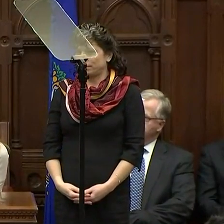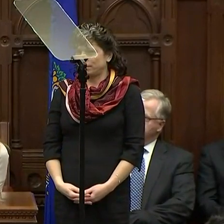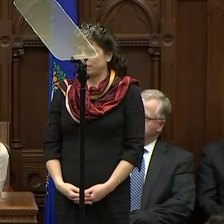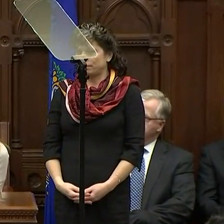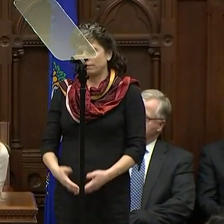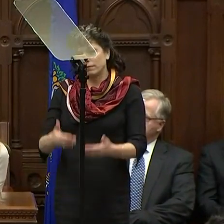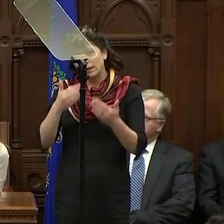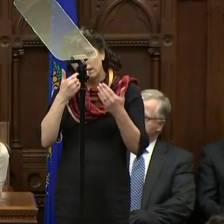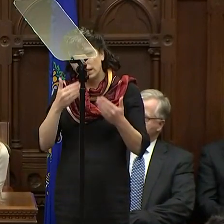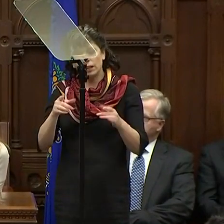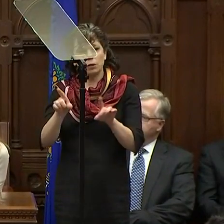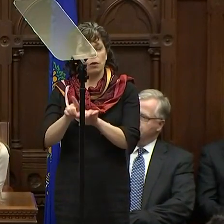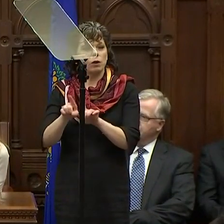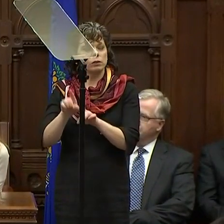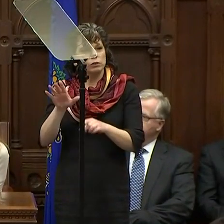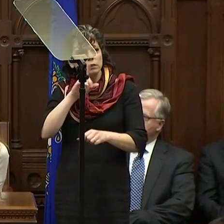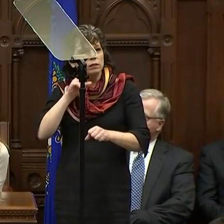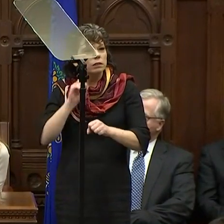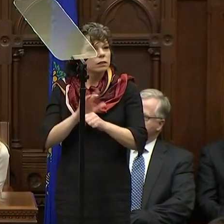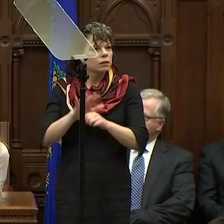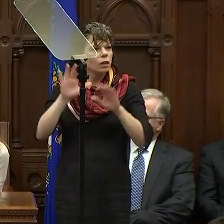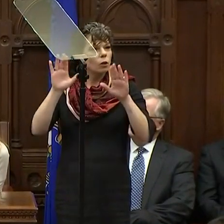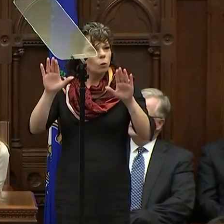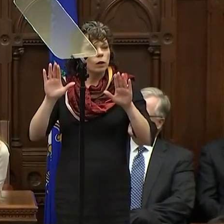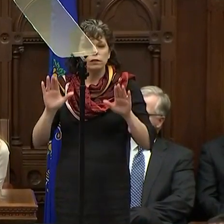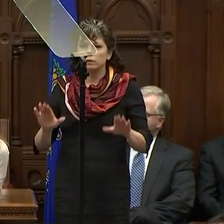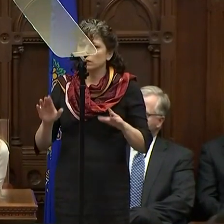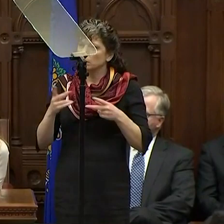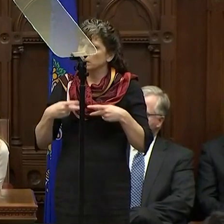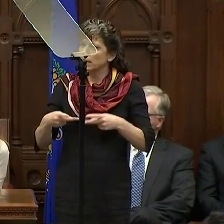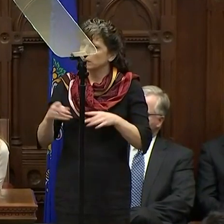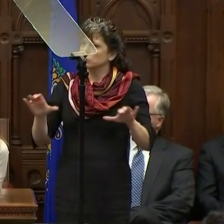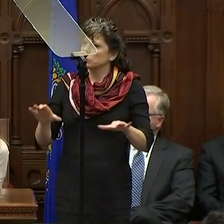And thanks for your conviction that this is a great place to do business.